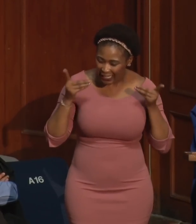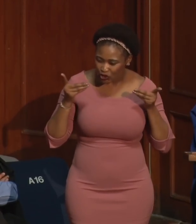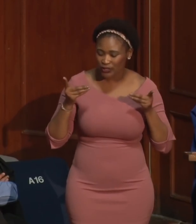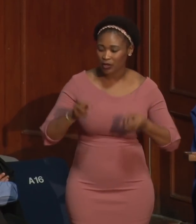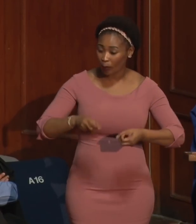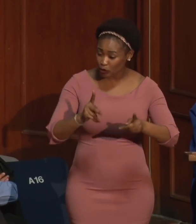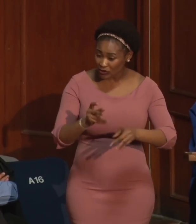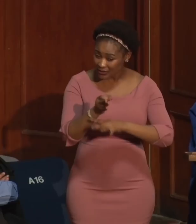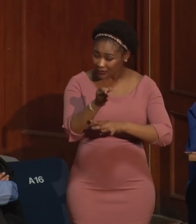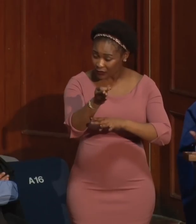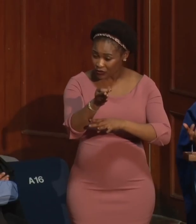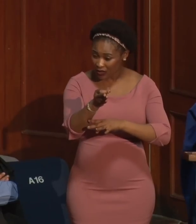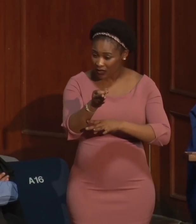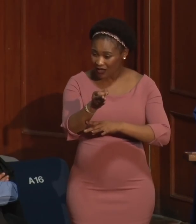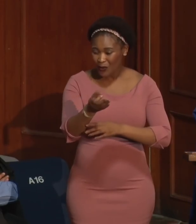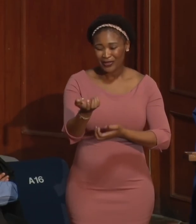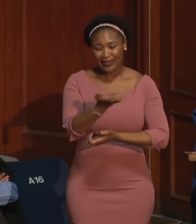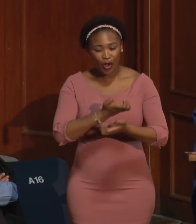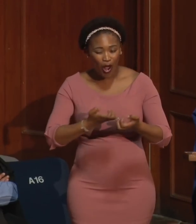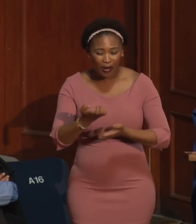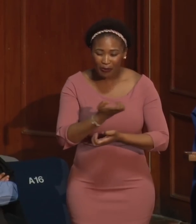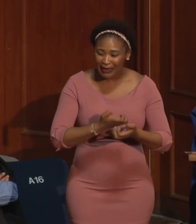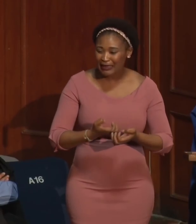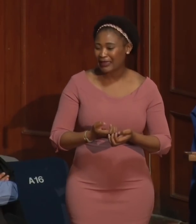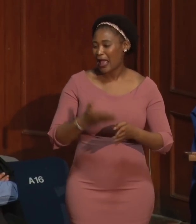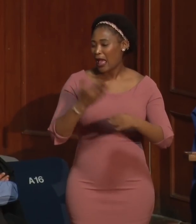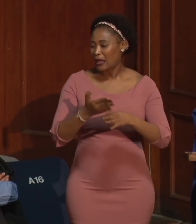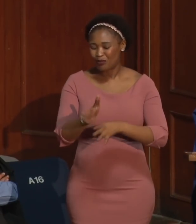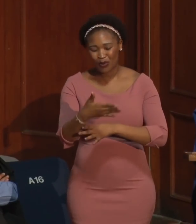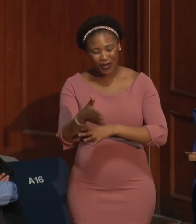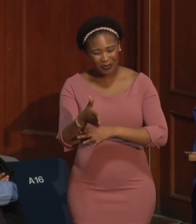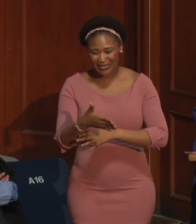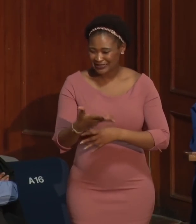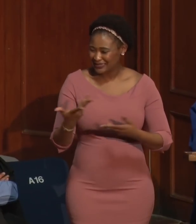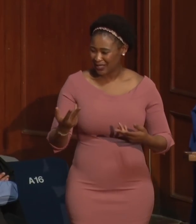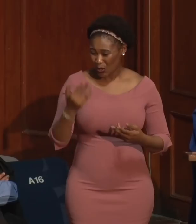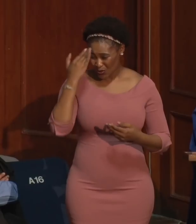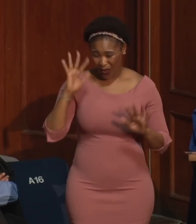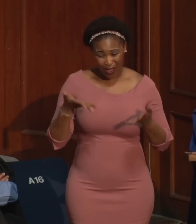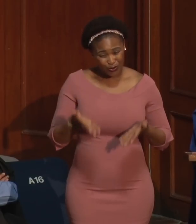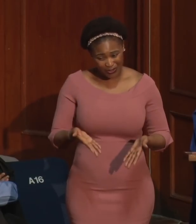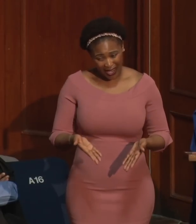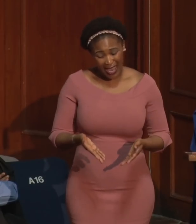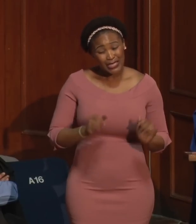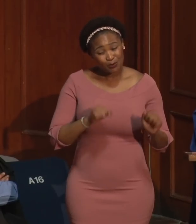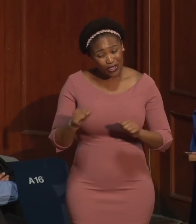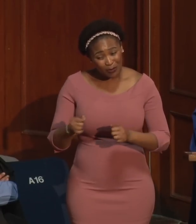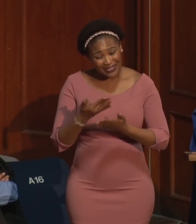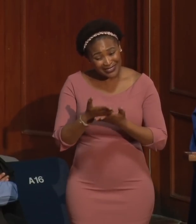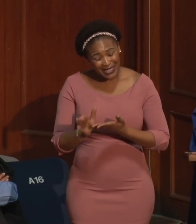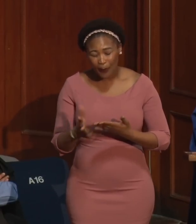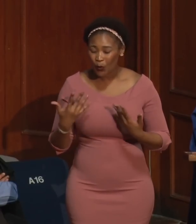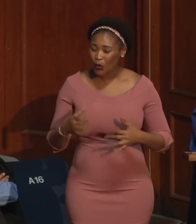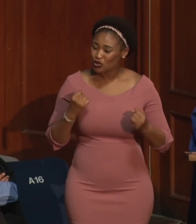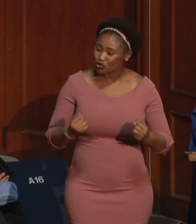in the future. With the economy and rate of unemployment being what it is today, it is also possible that some of you may struggle